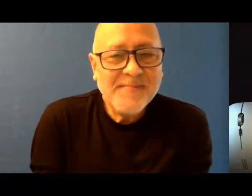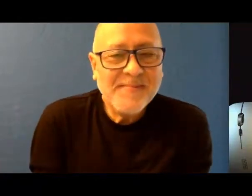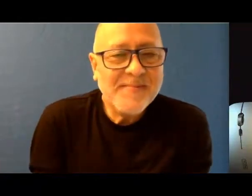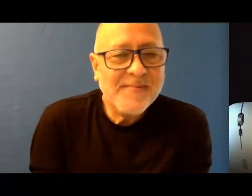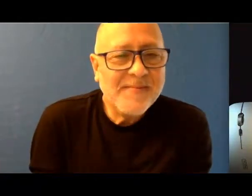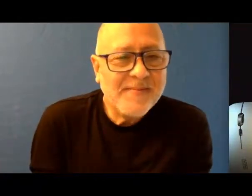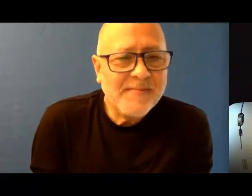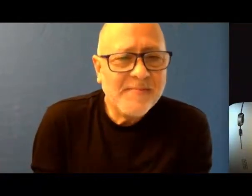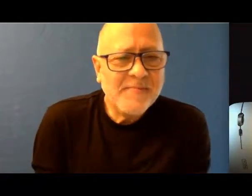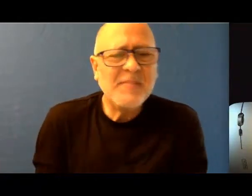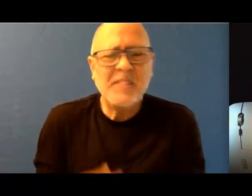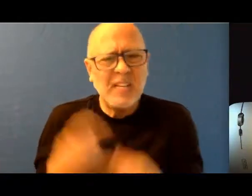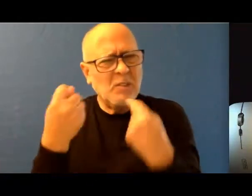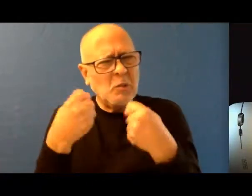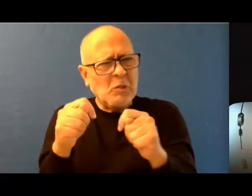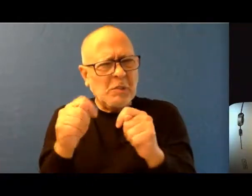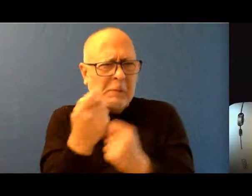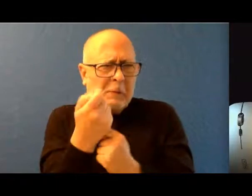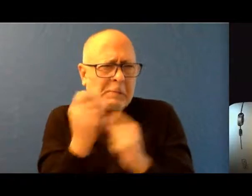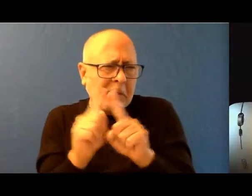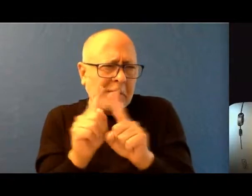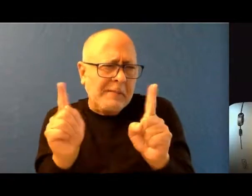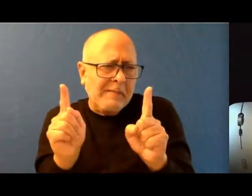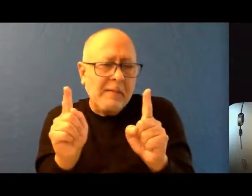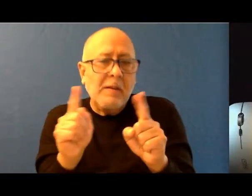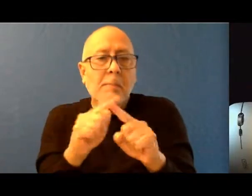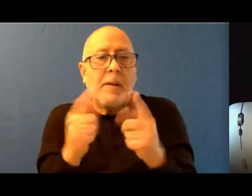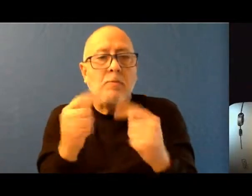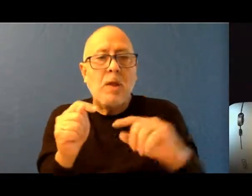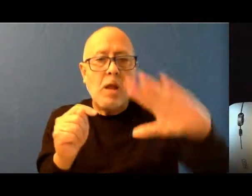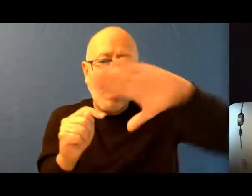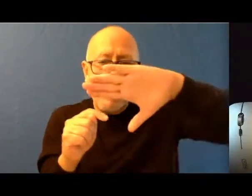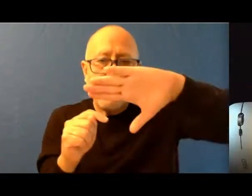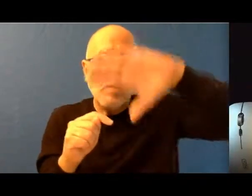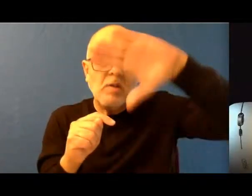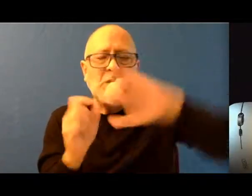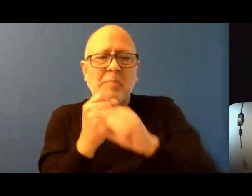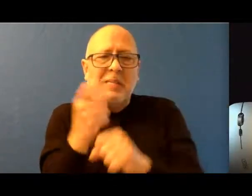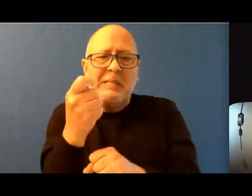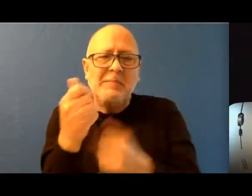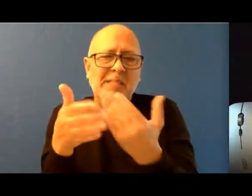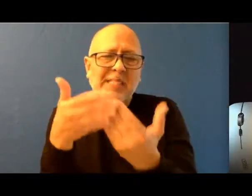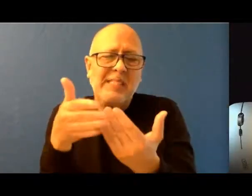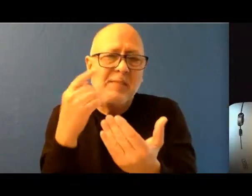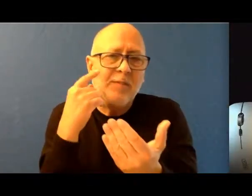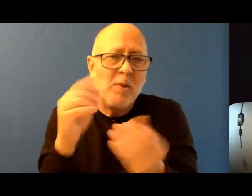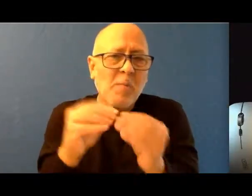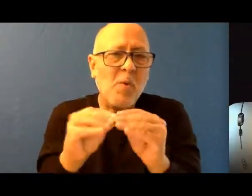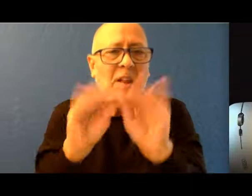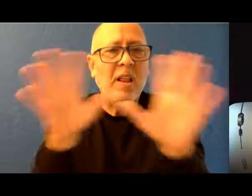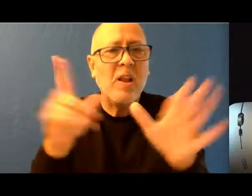I try to do something a little different when I'm trying to cover the information for you so that it makes it a little bit more clear on